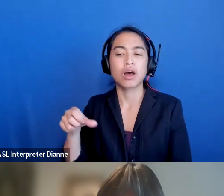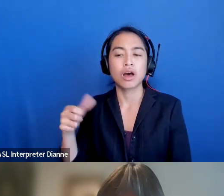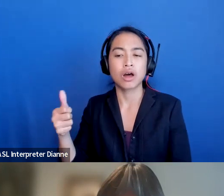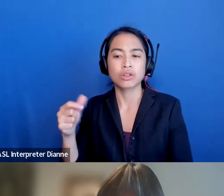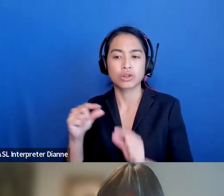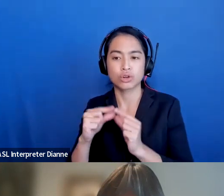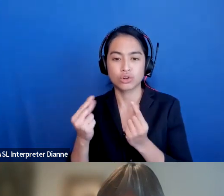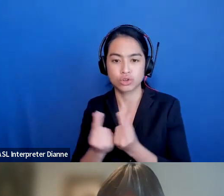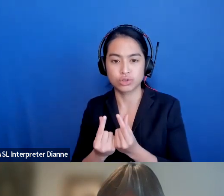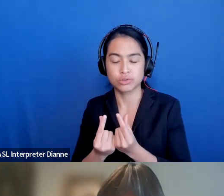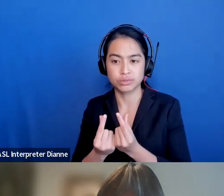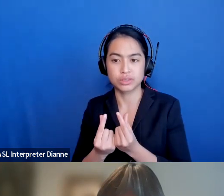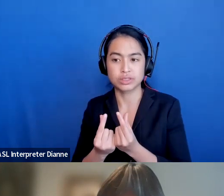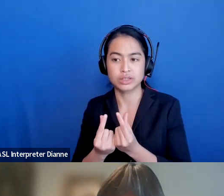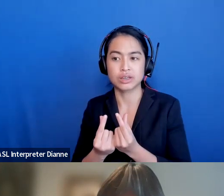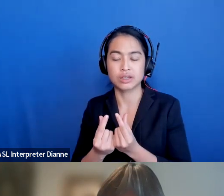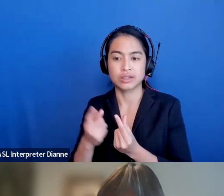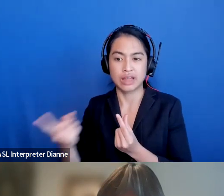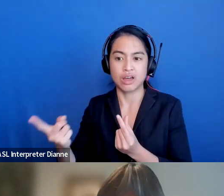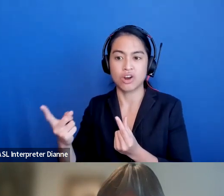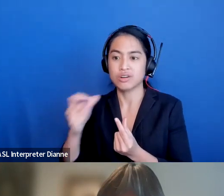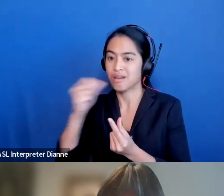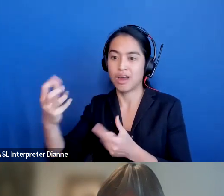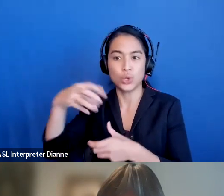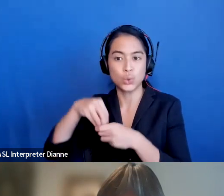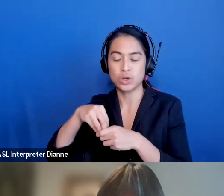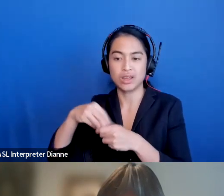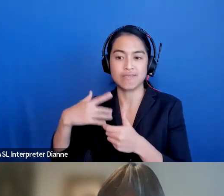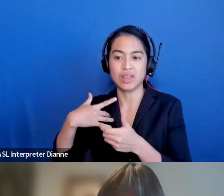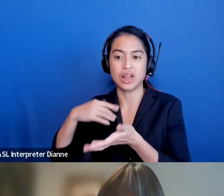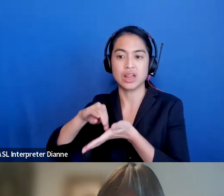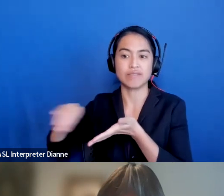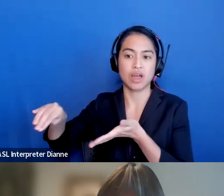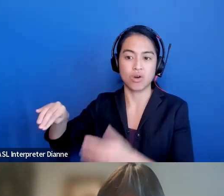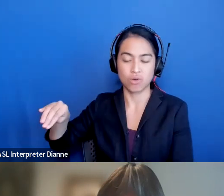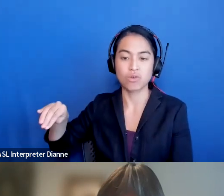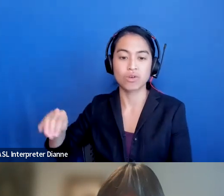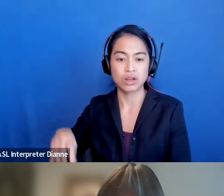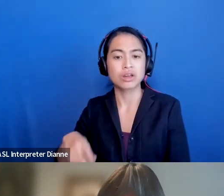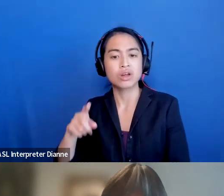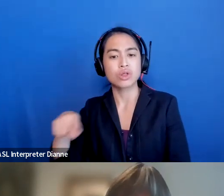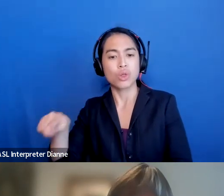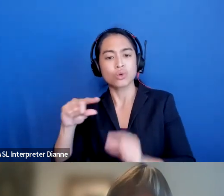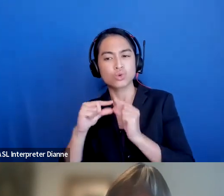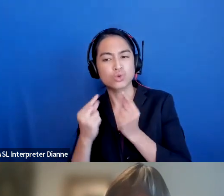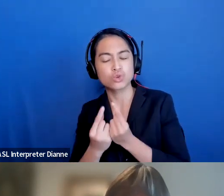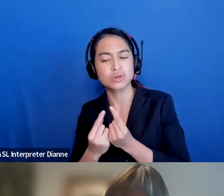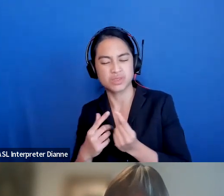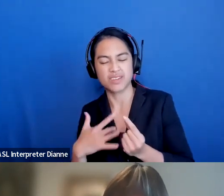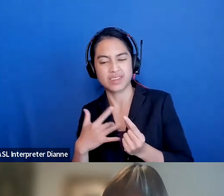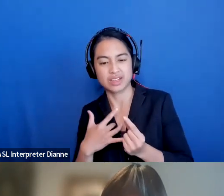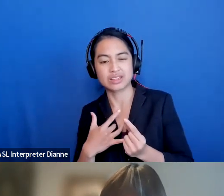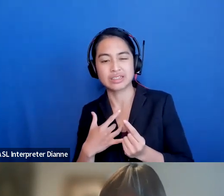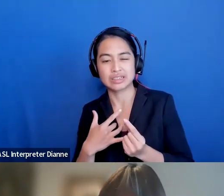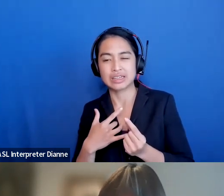there are other groups that are glaringly left out. And some of us in those groups feel that some of the things